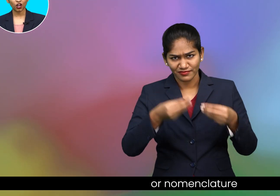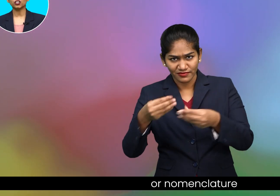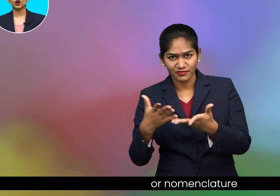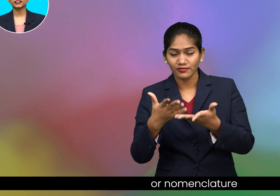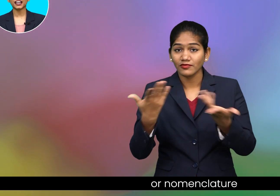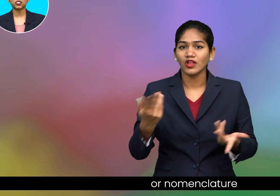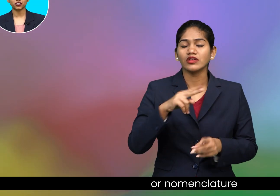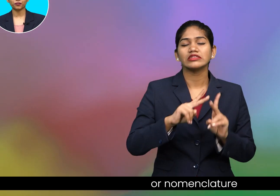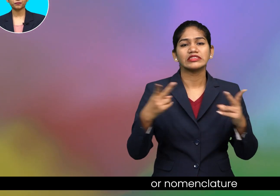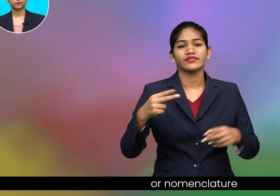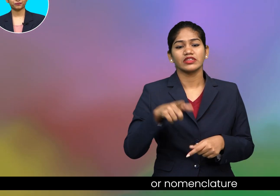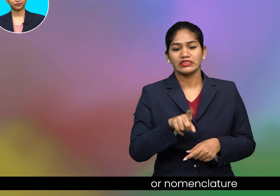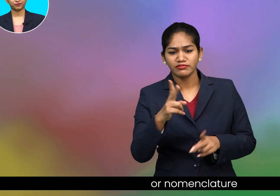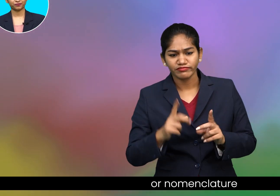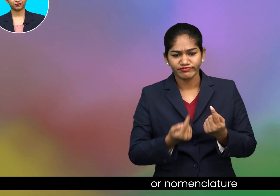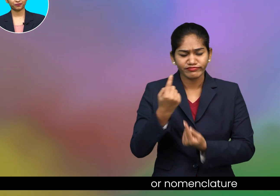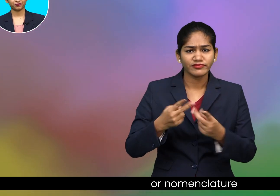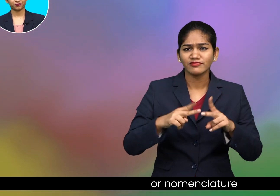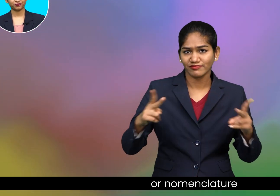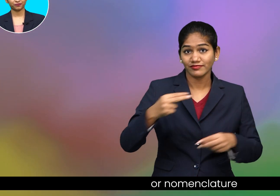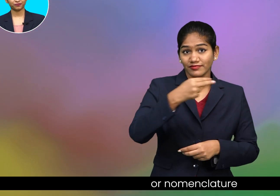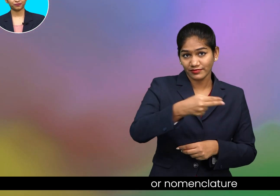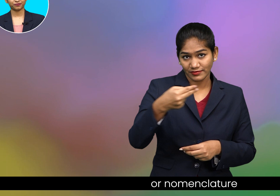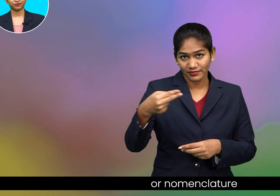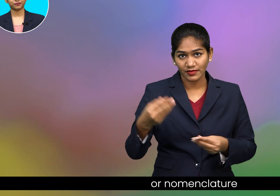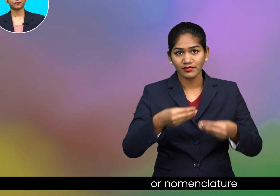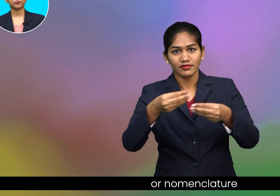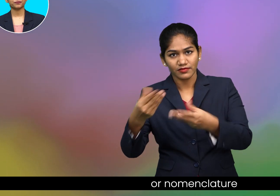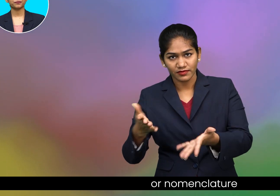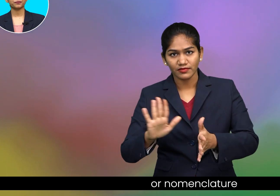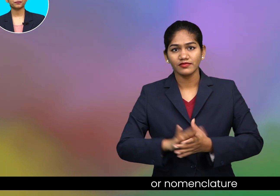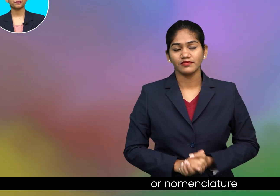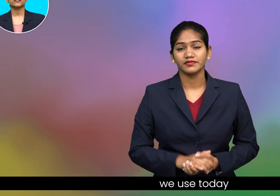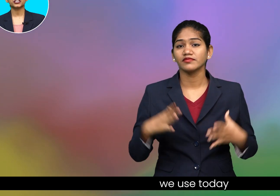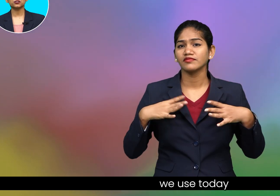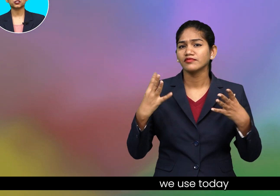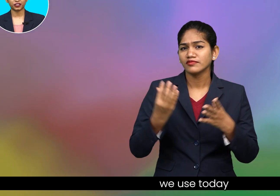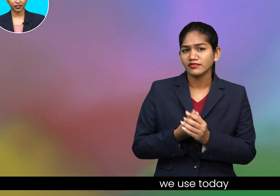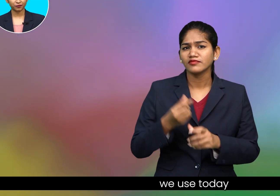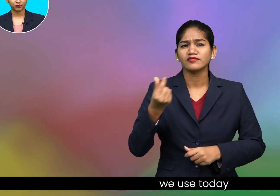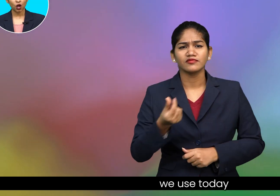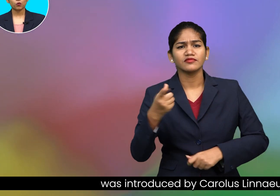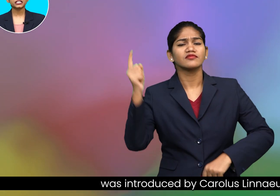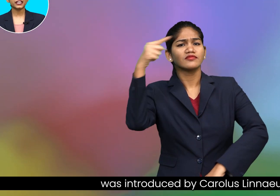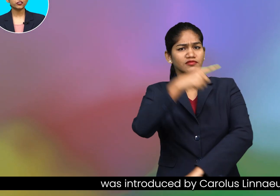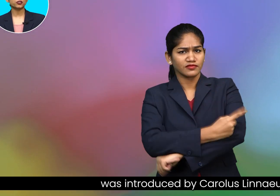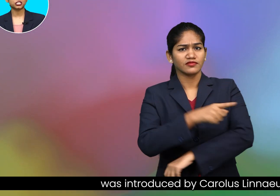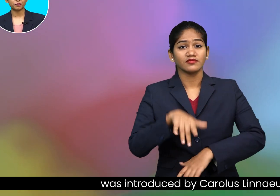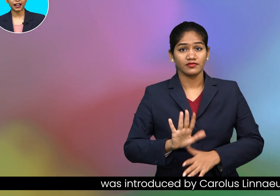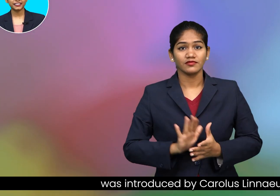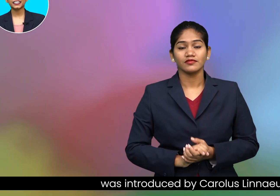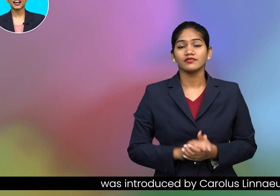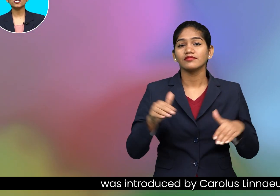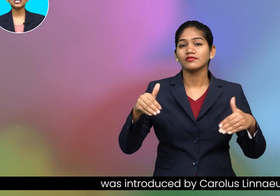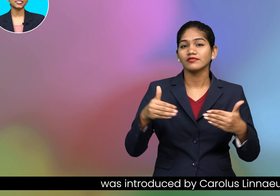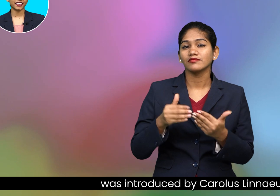or nomenclature we use today was introduced